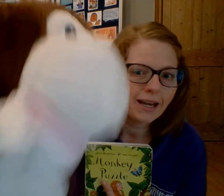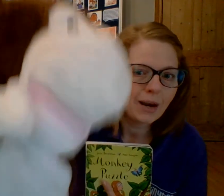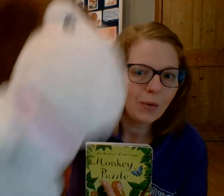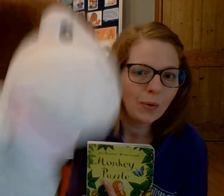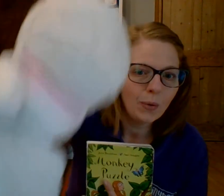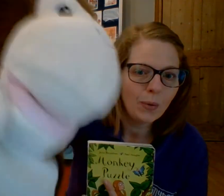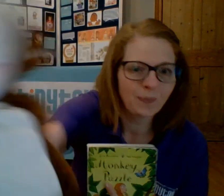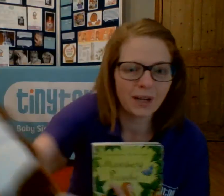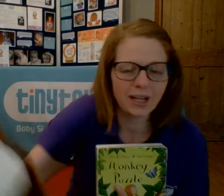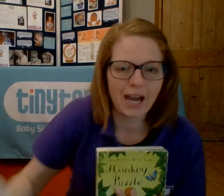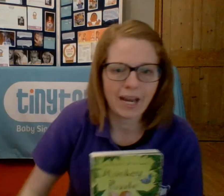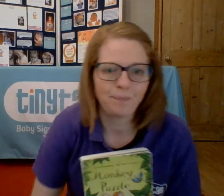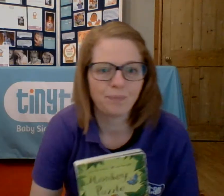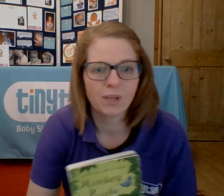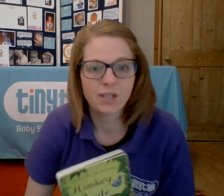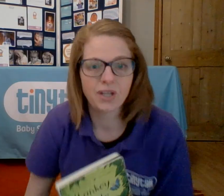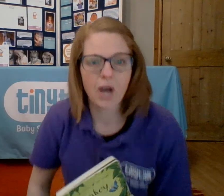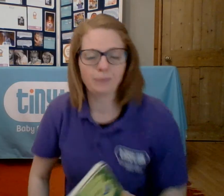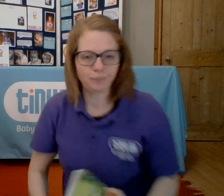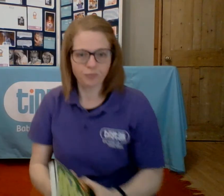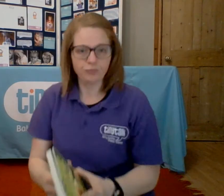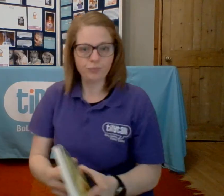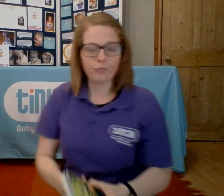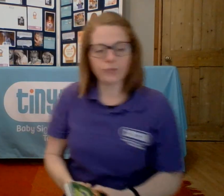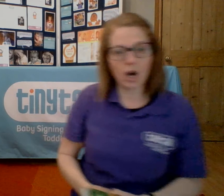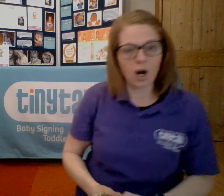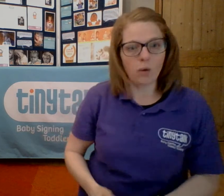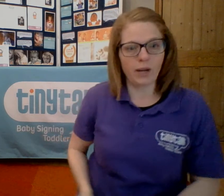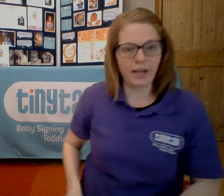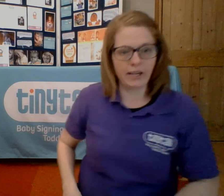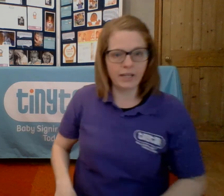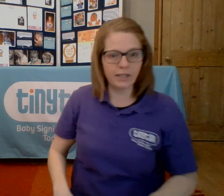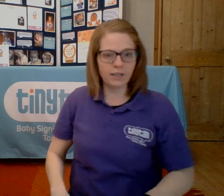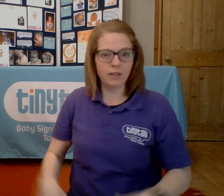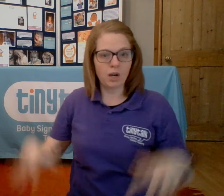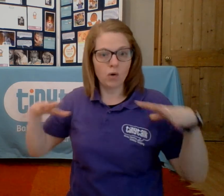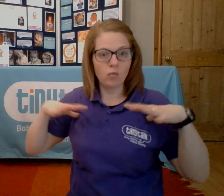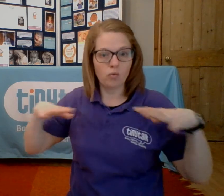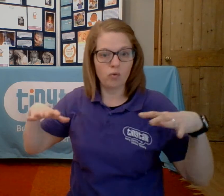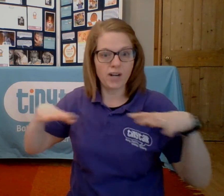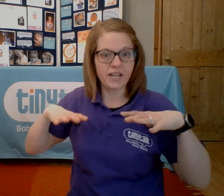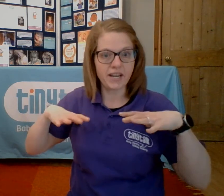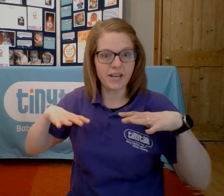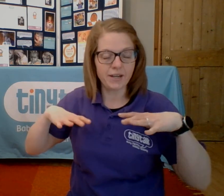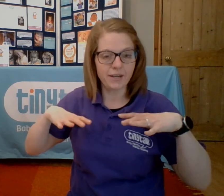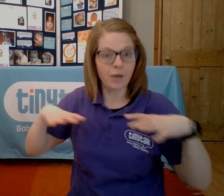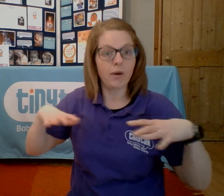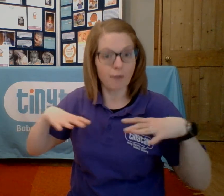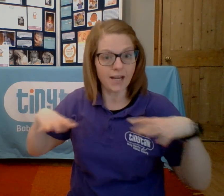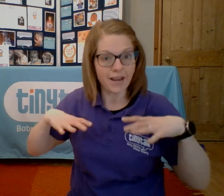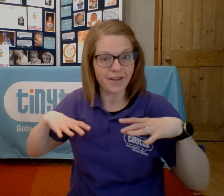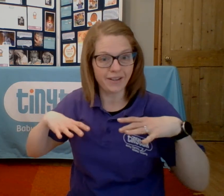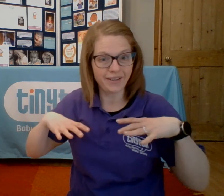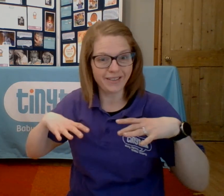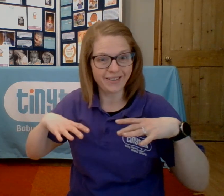hello. Okay, so are we ready? Are we ready?